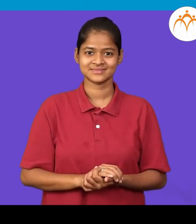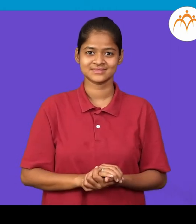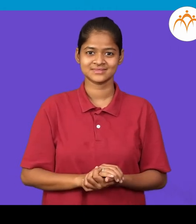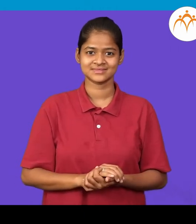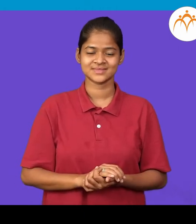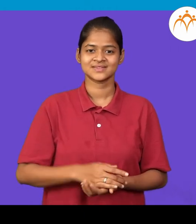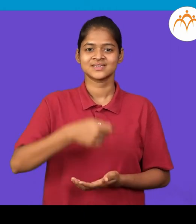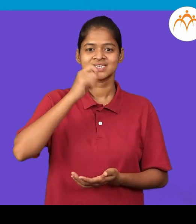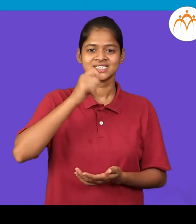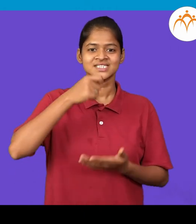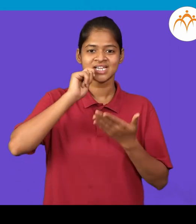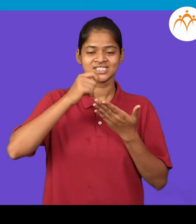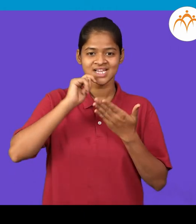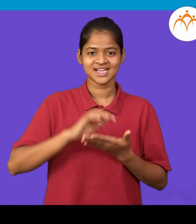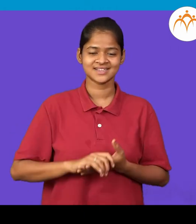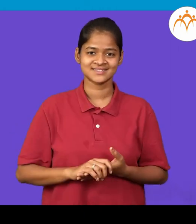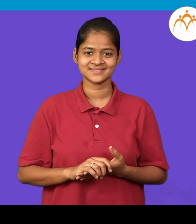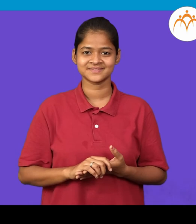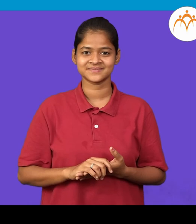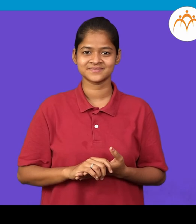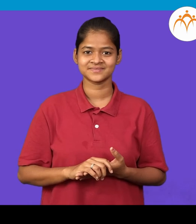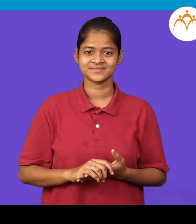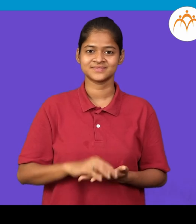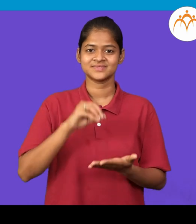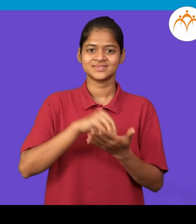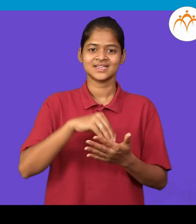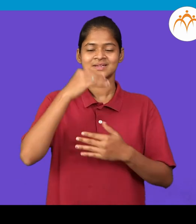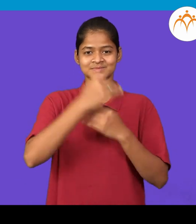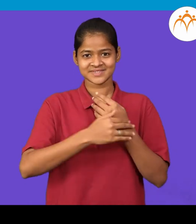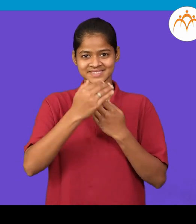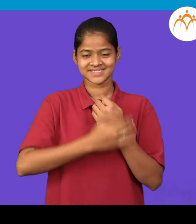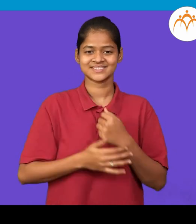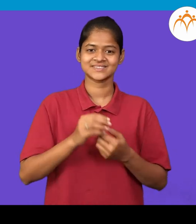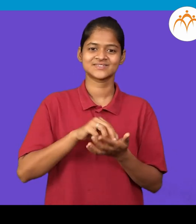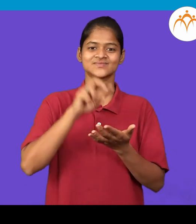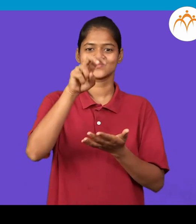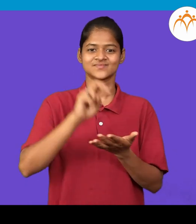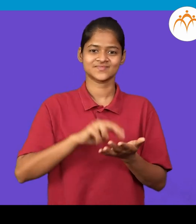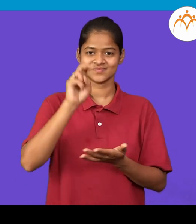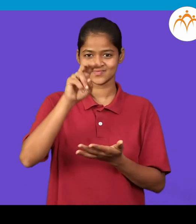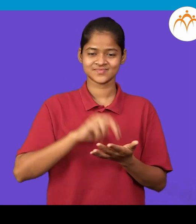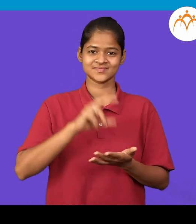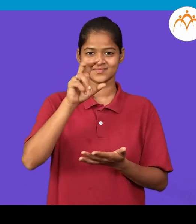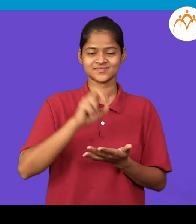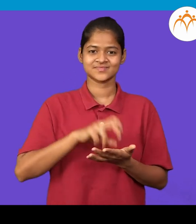Put, Cup, Tip, Pet, Hop,